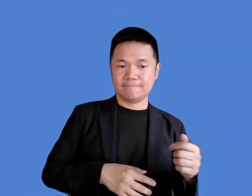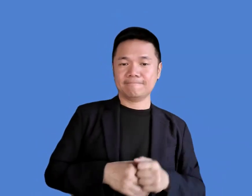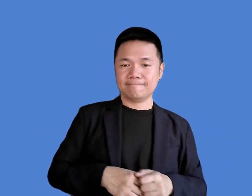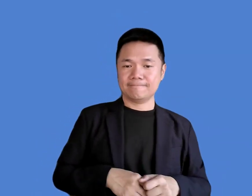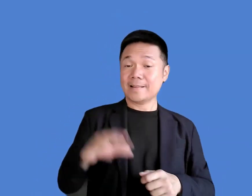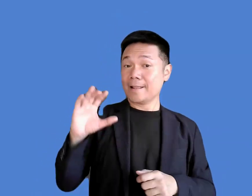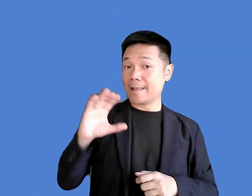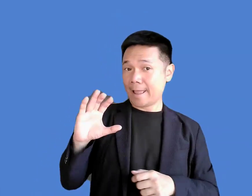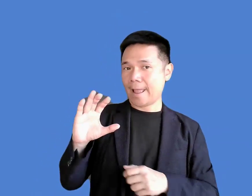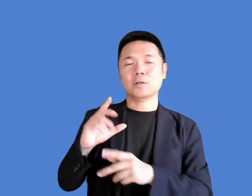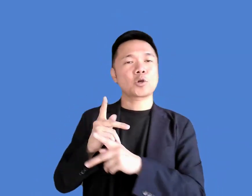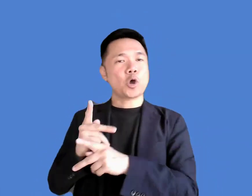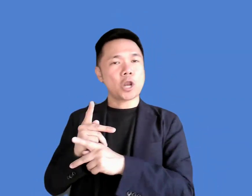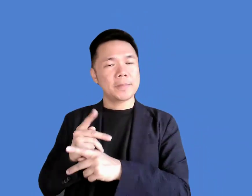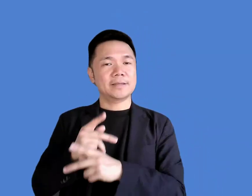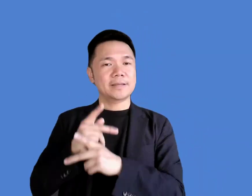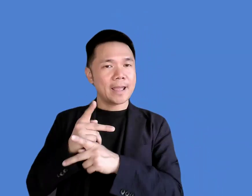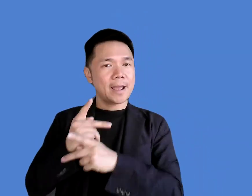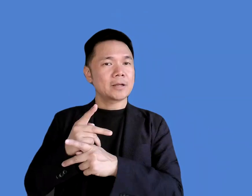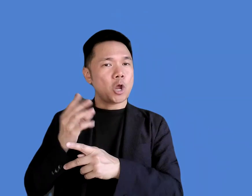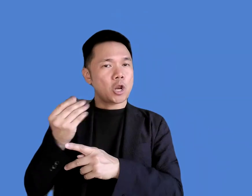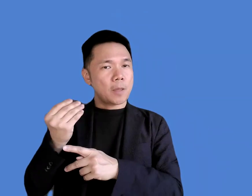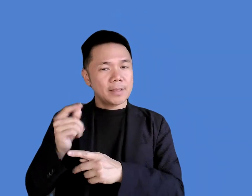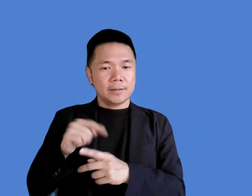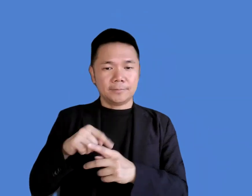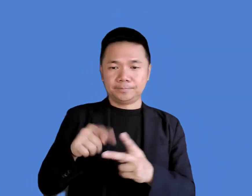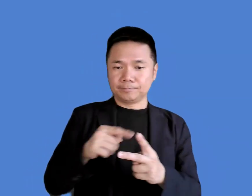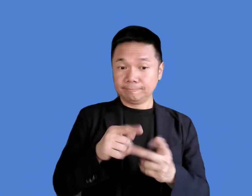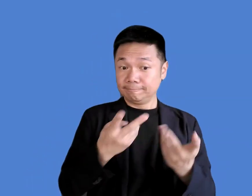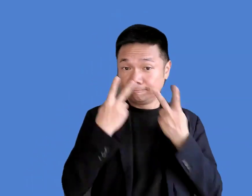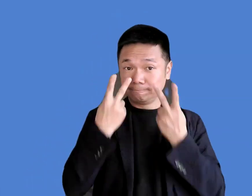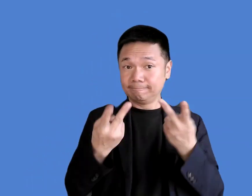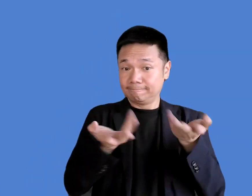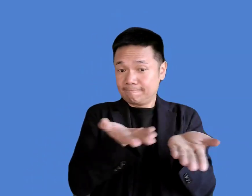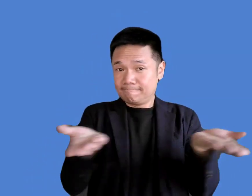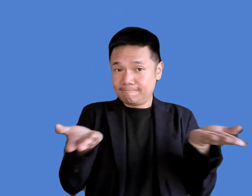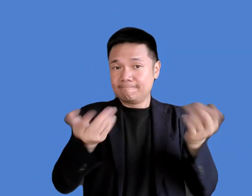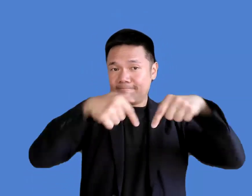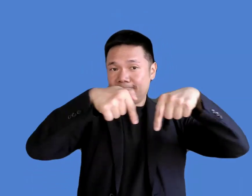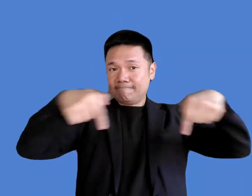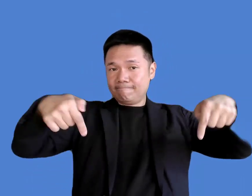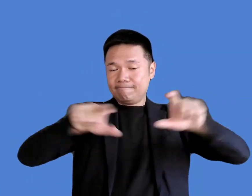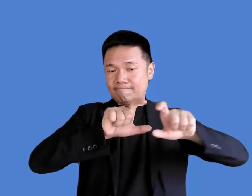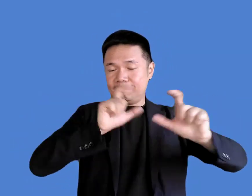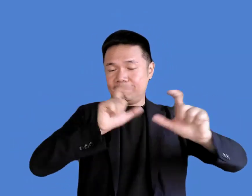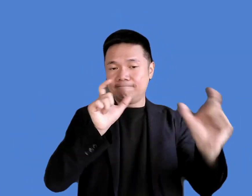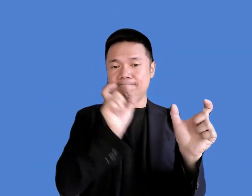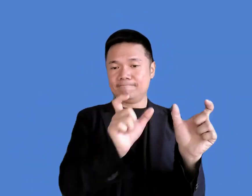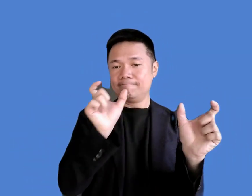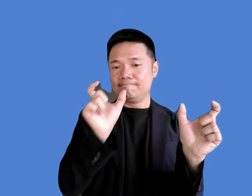rights, women-centric design and innovation, engaging men for allyship, career